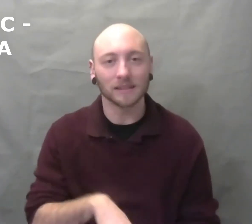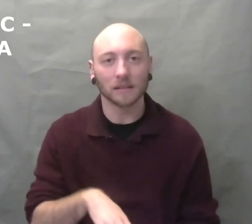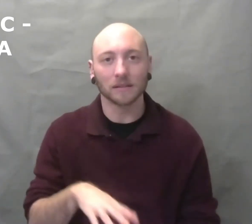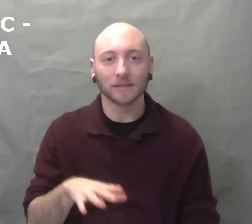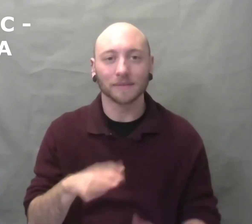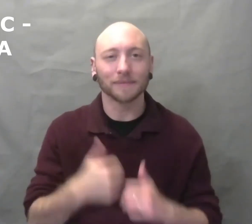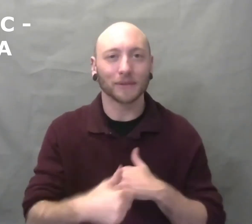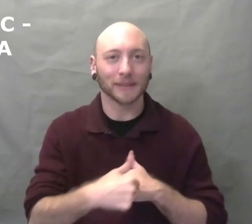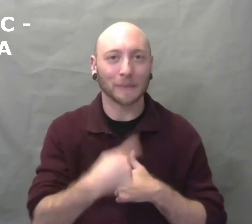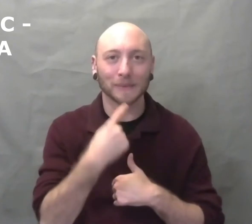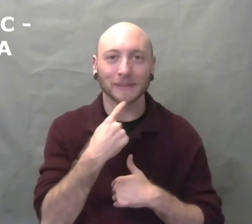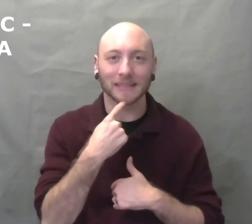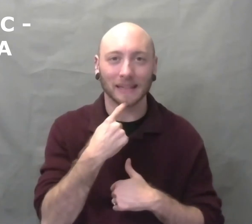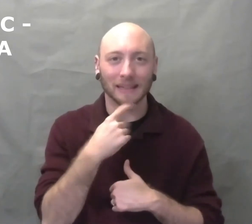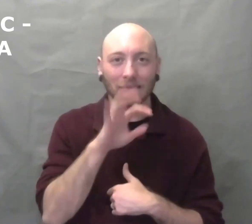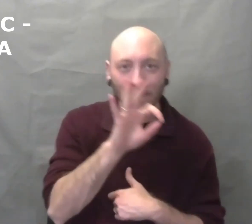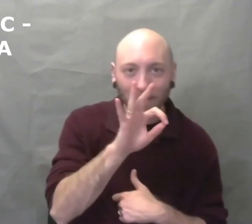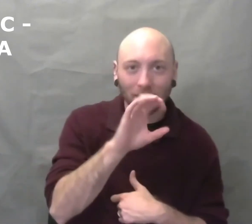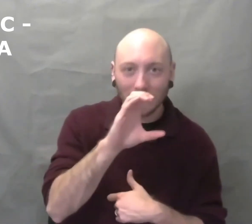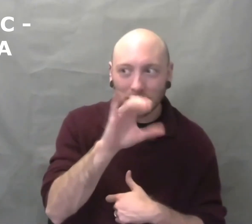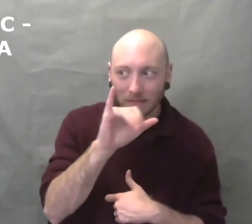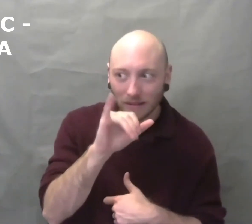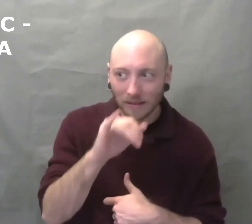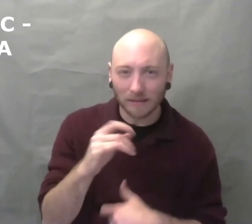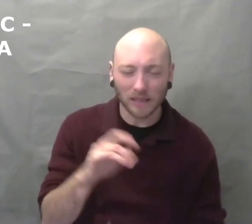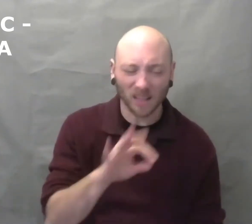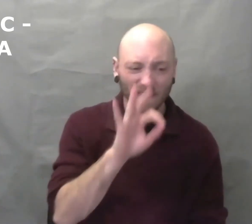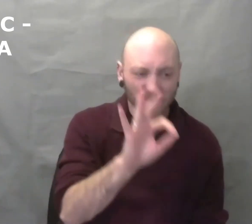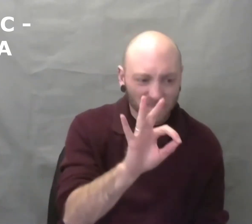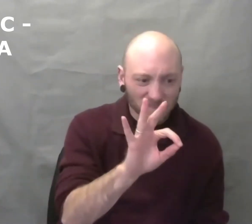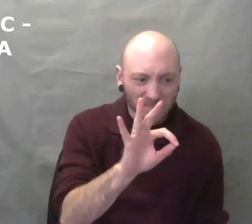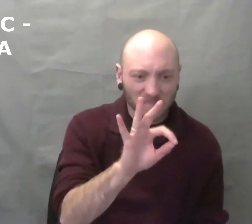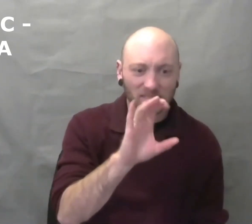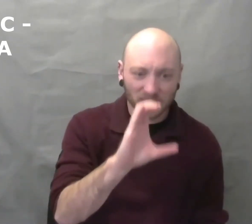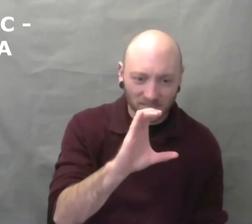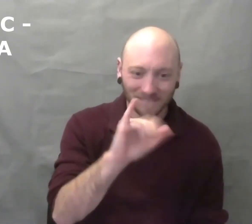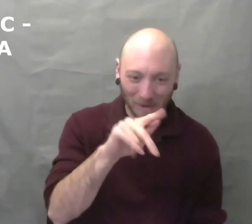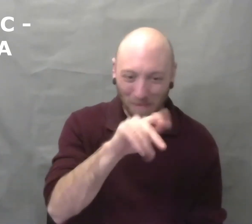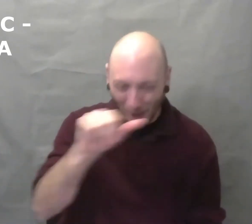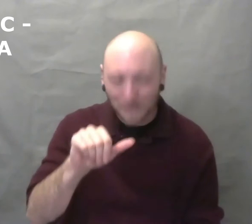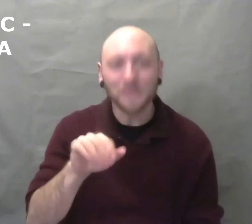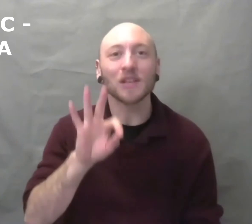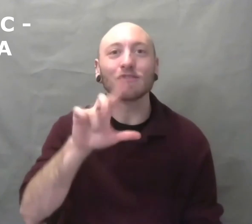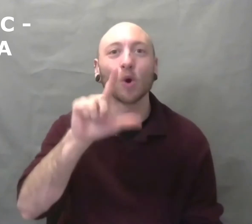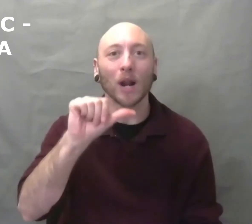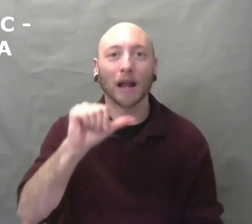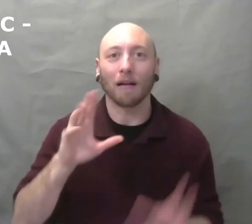say it, you think about it before you say it. FCYPAA, Florida Conference of Young People and Alcoholics Anonymous.